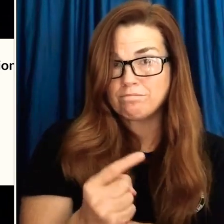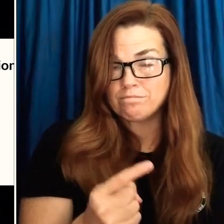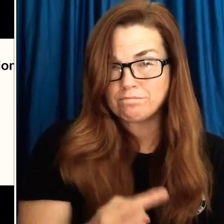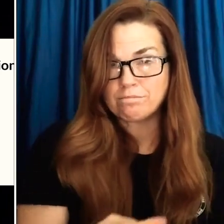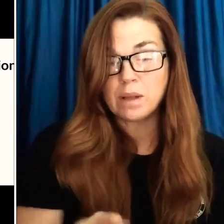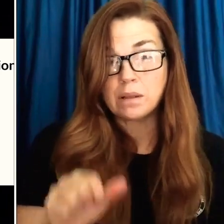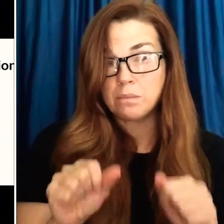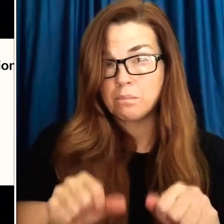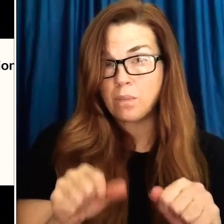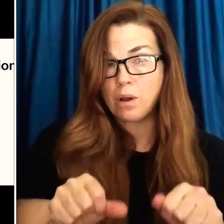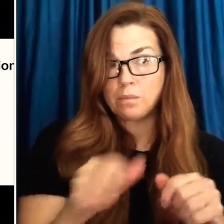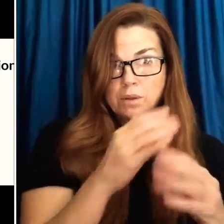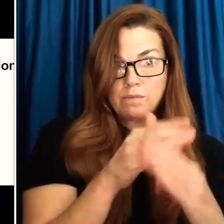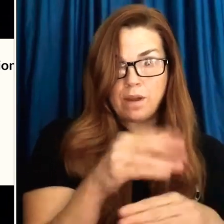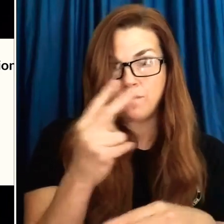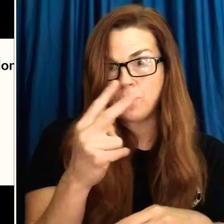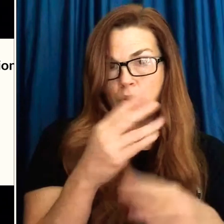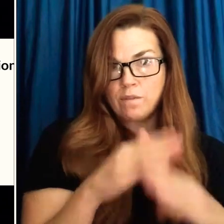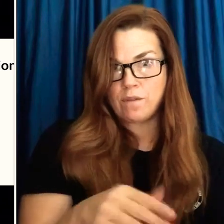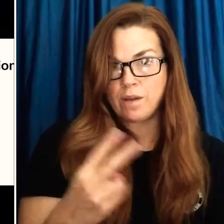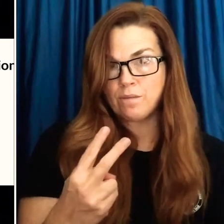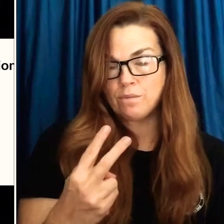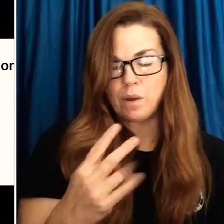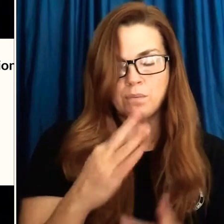can divide both of these by 4.